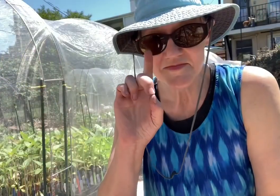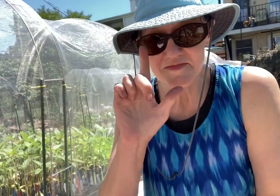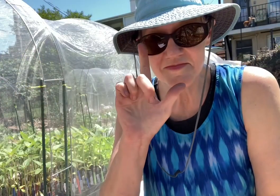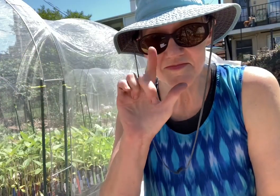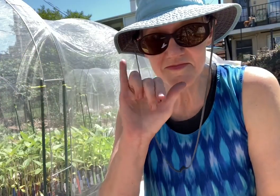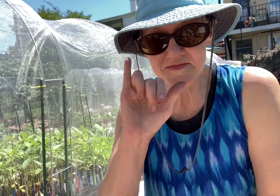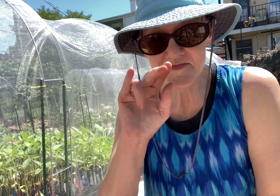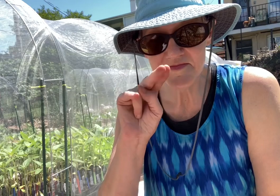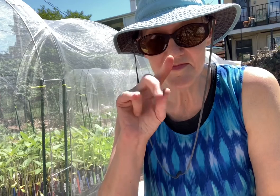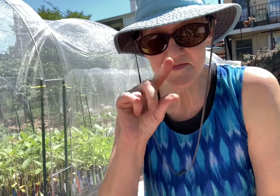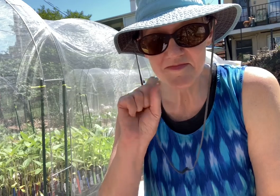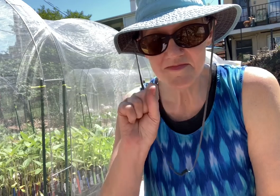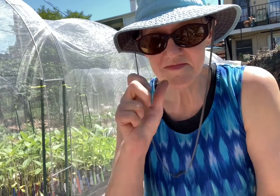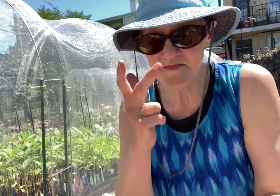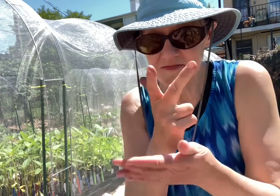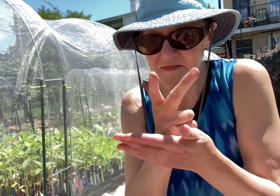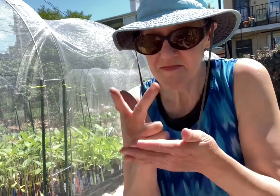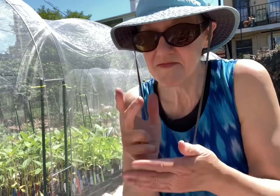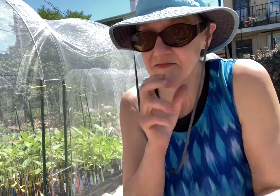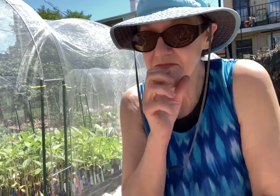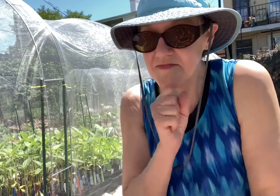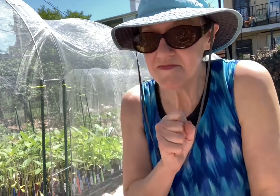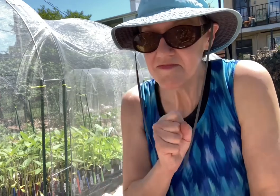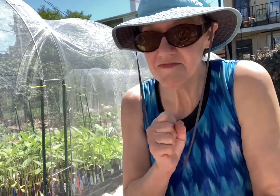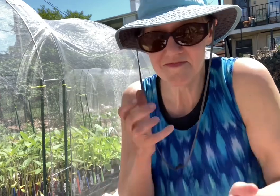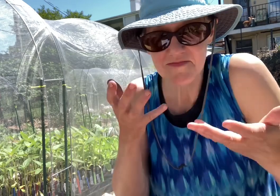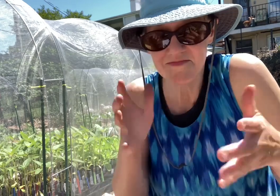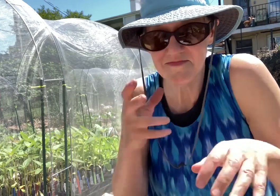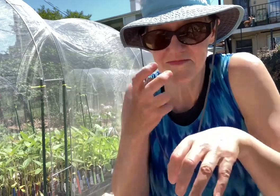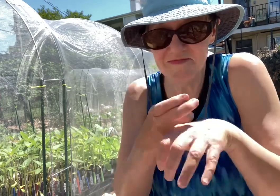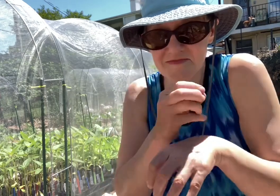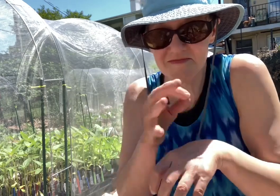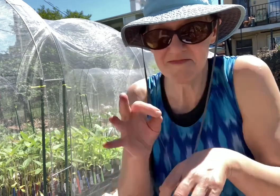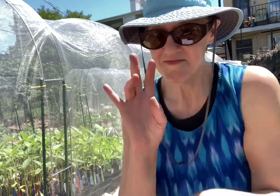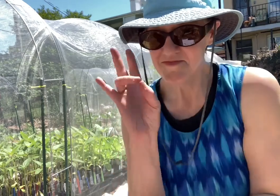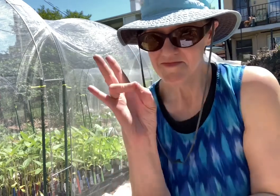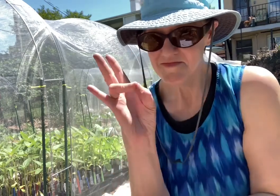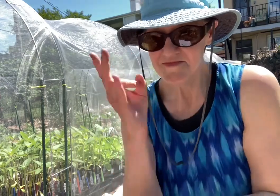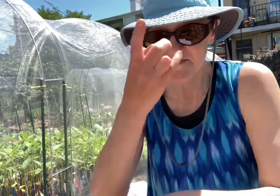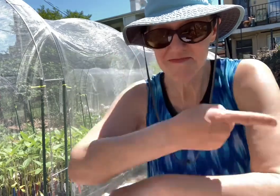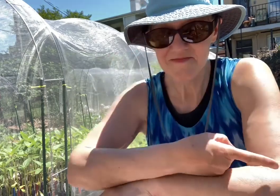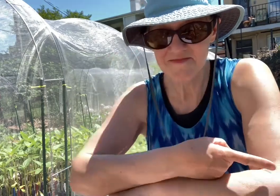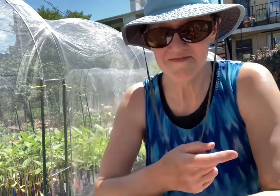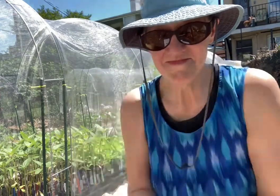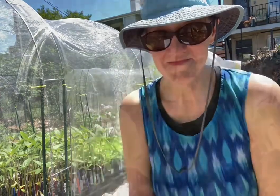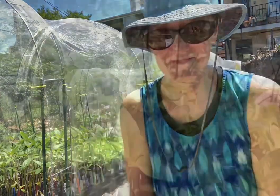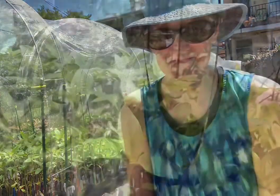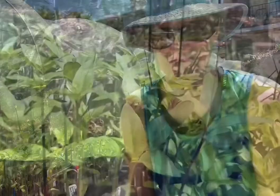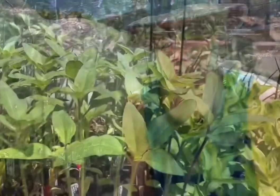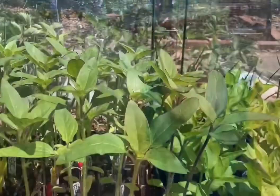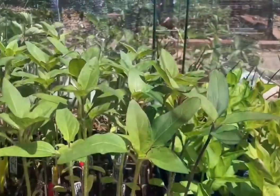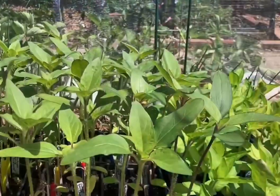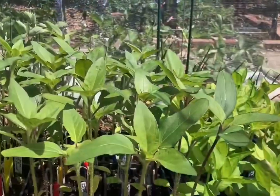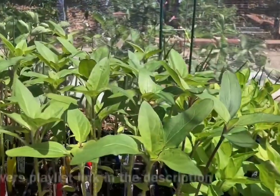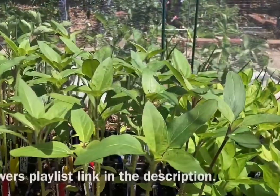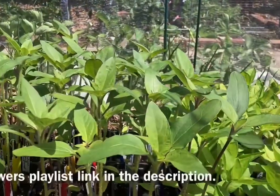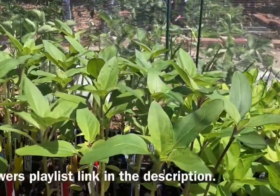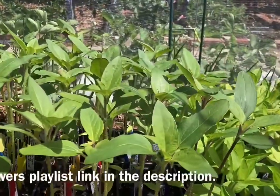Now these seedlings are 3 weeks old. I've already hardened them off for 7 days.